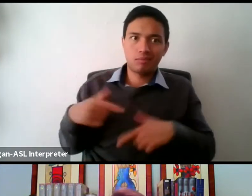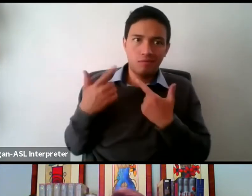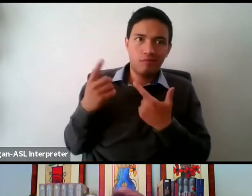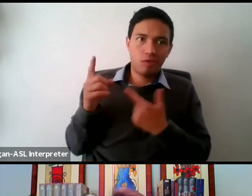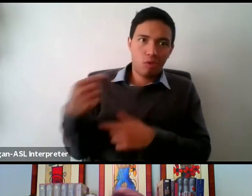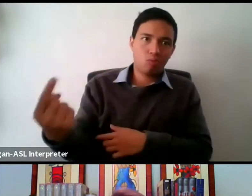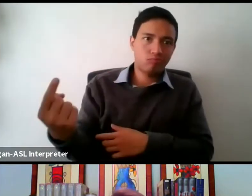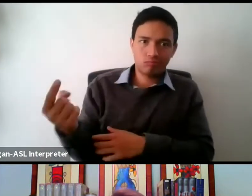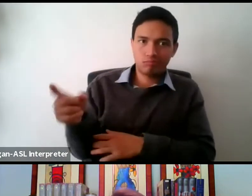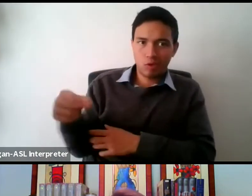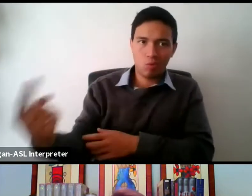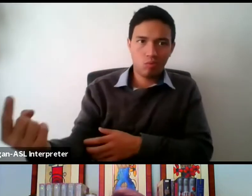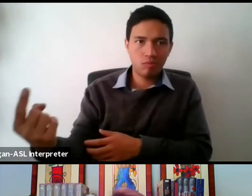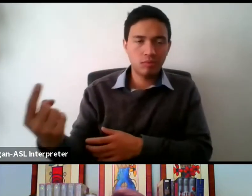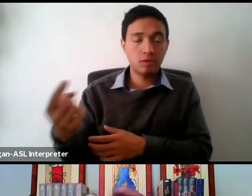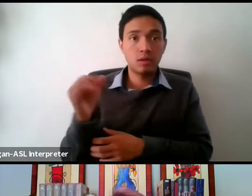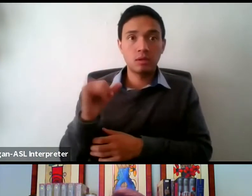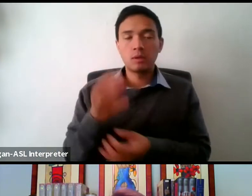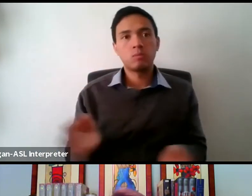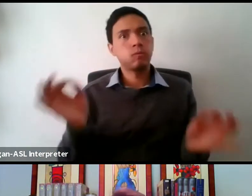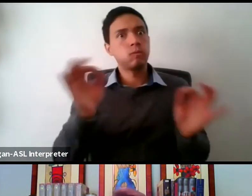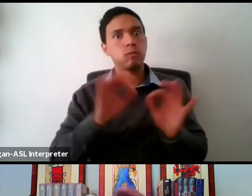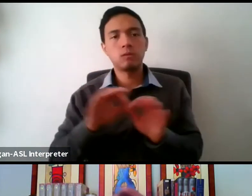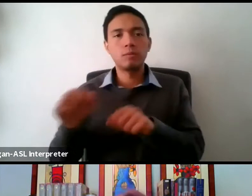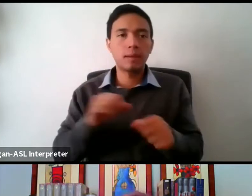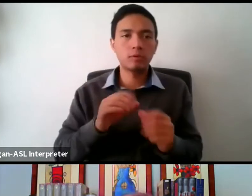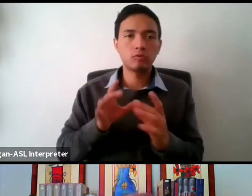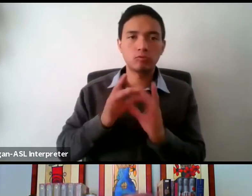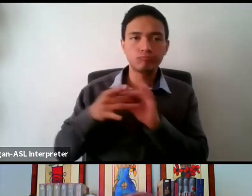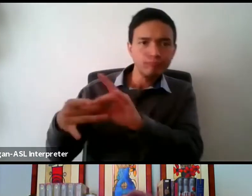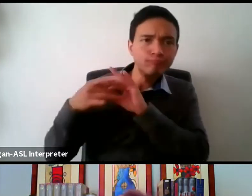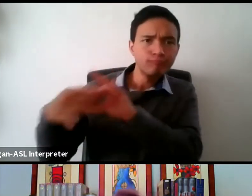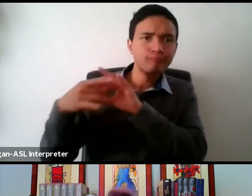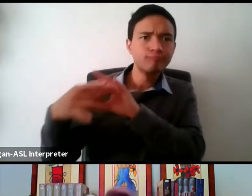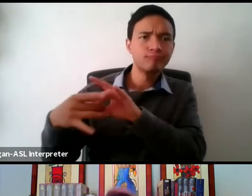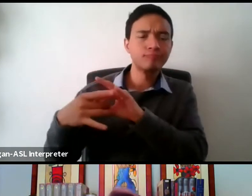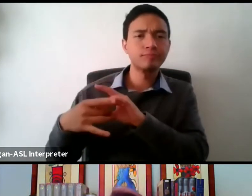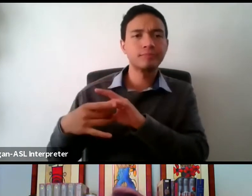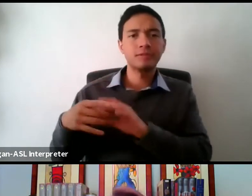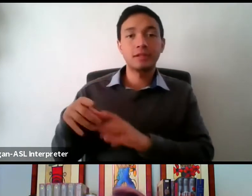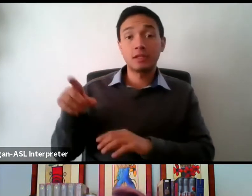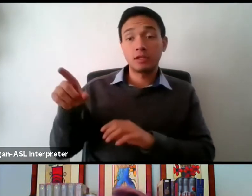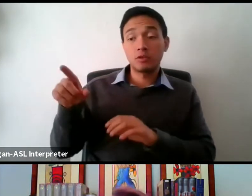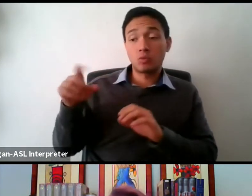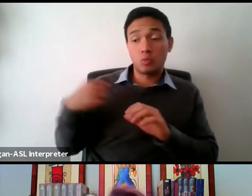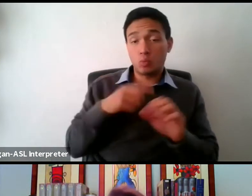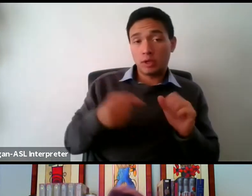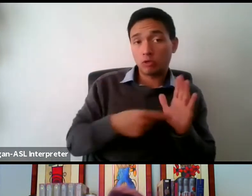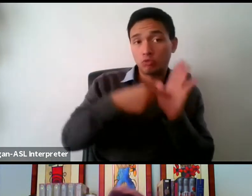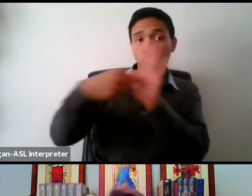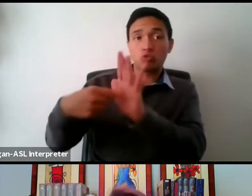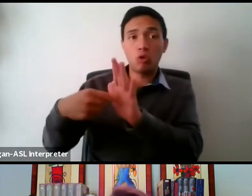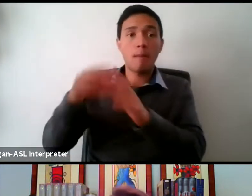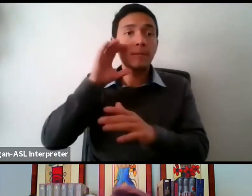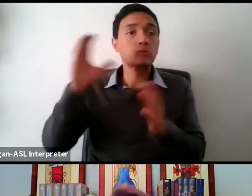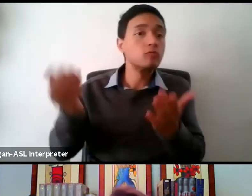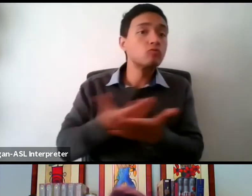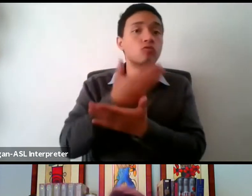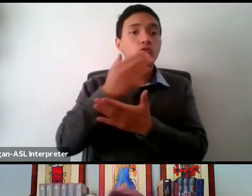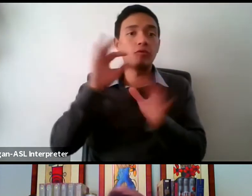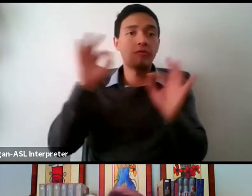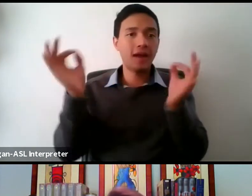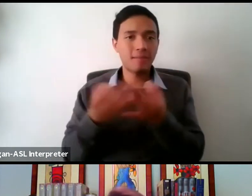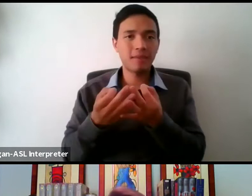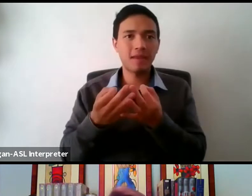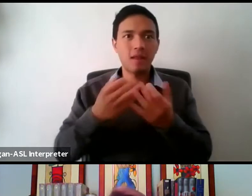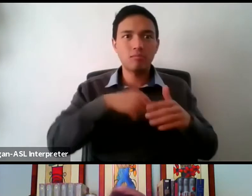important and vital for all of us as a lifeline, and able to see pictures of new family members as well as they were born. So she